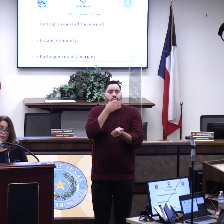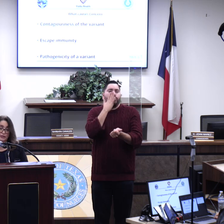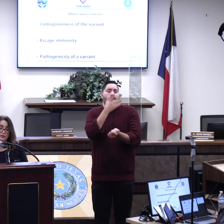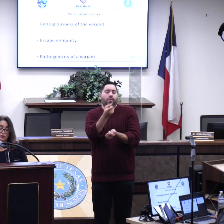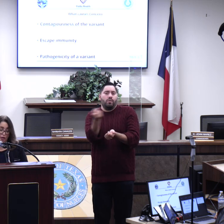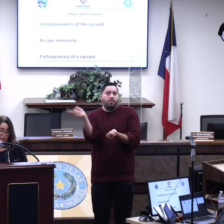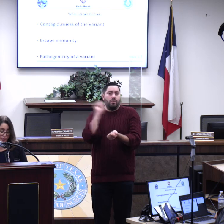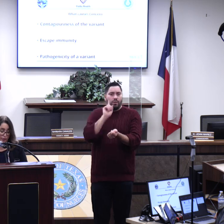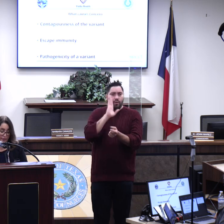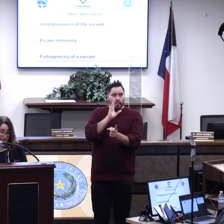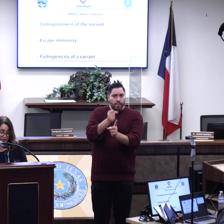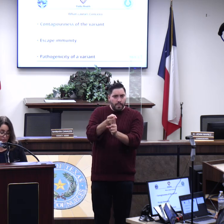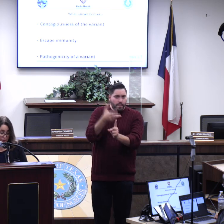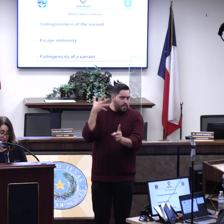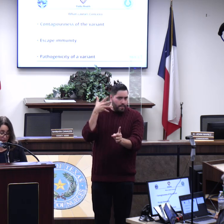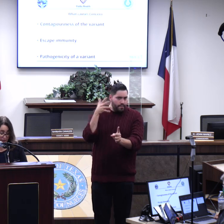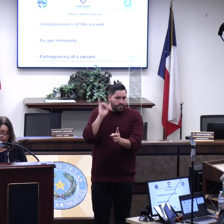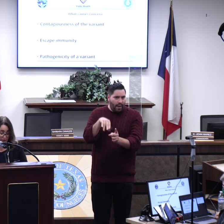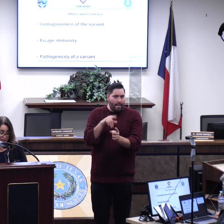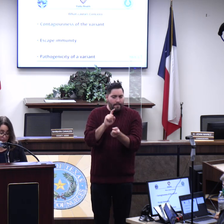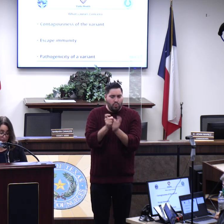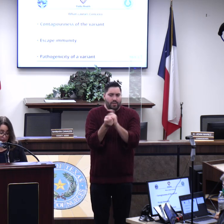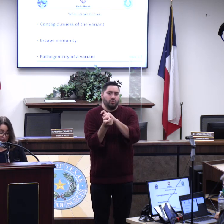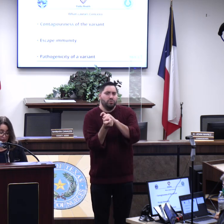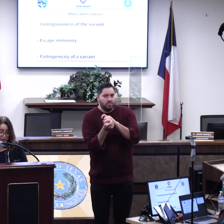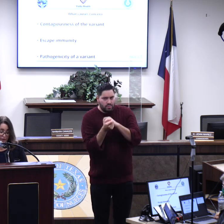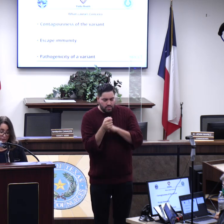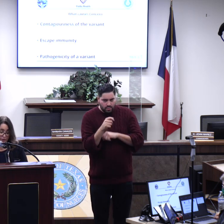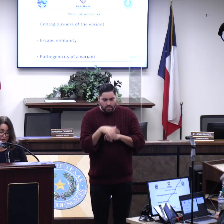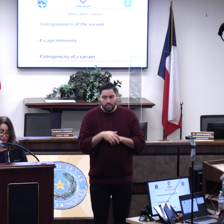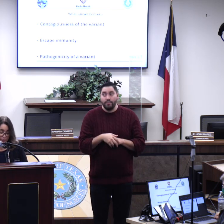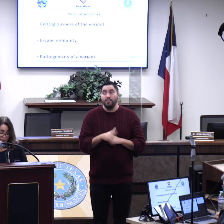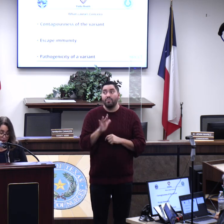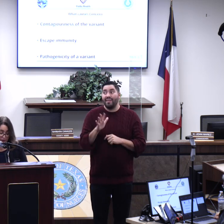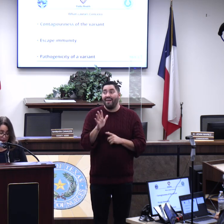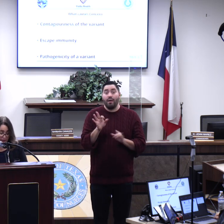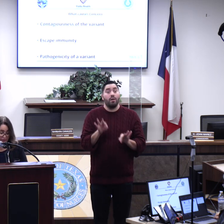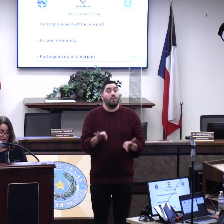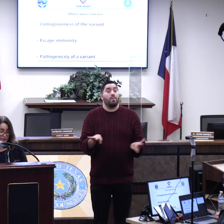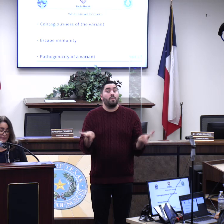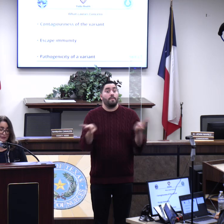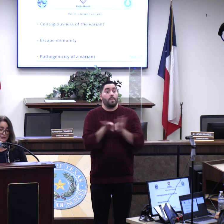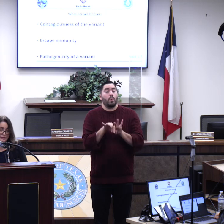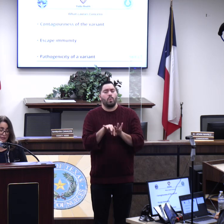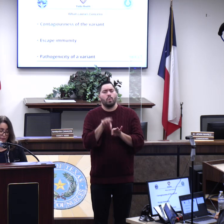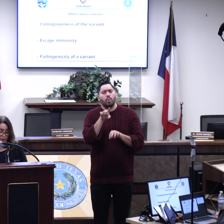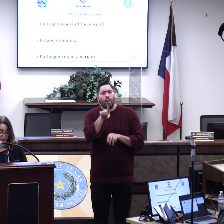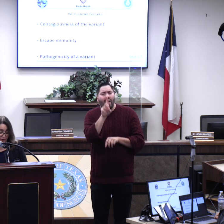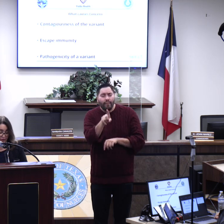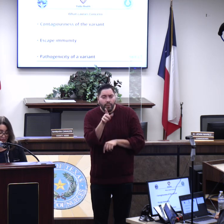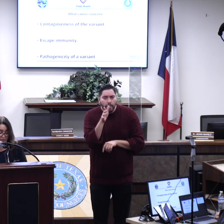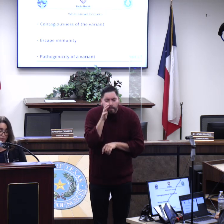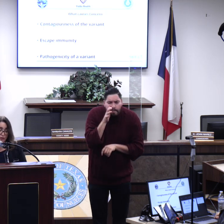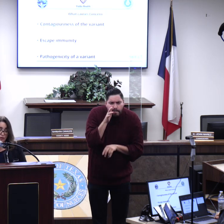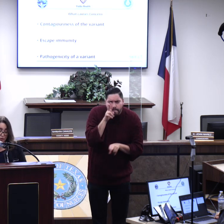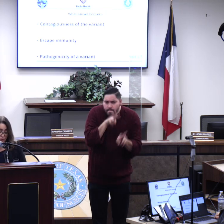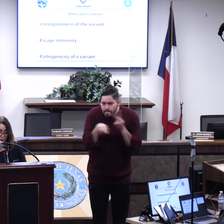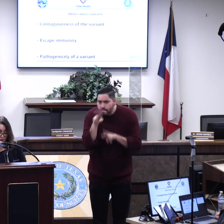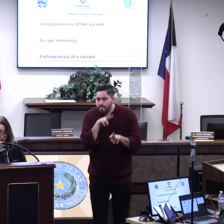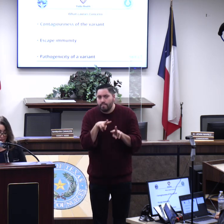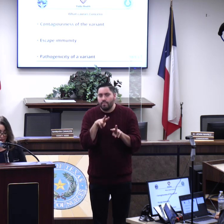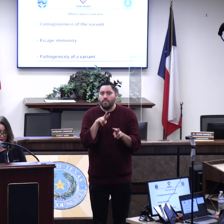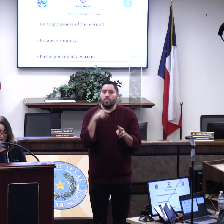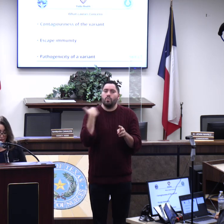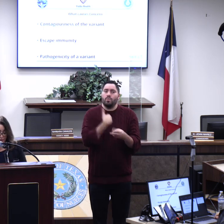is going to talk more about these mutations. Here are the most important things to be listening for as we learn